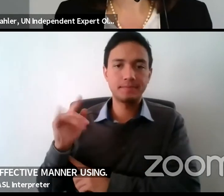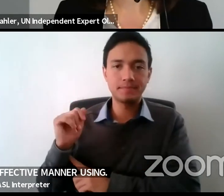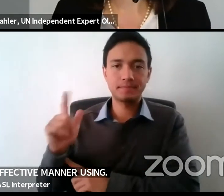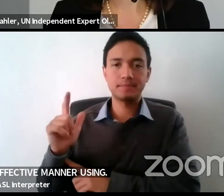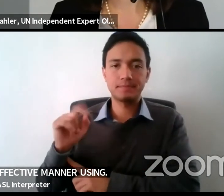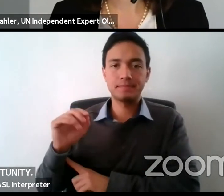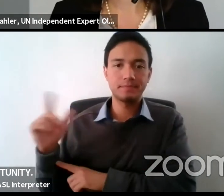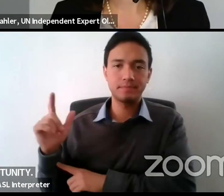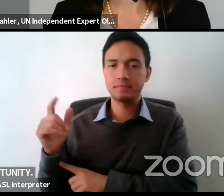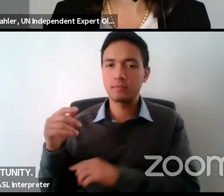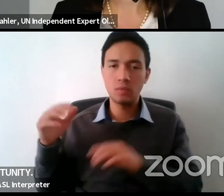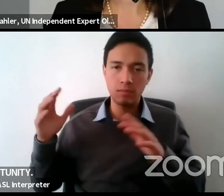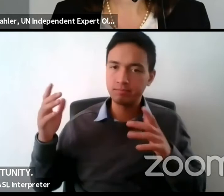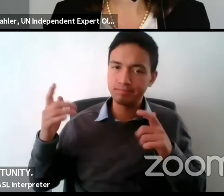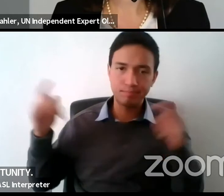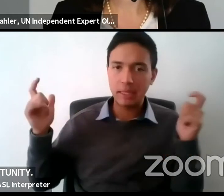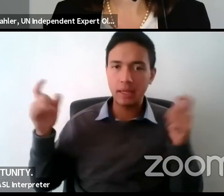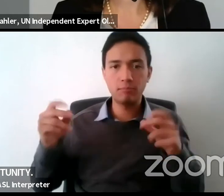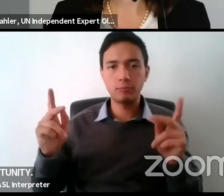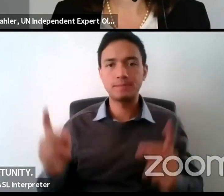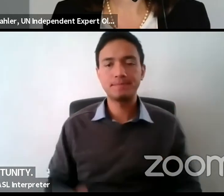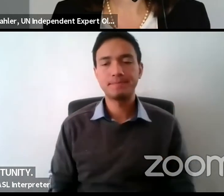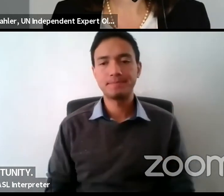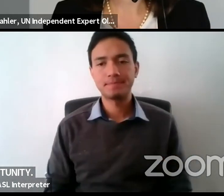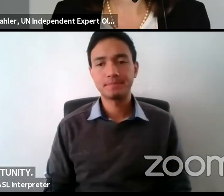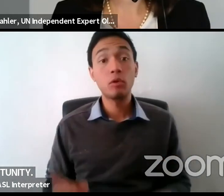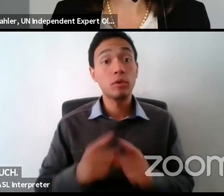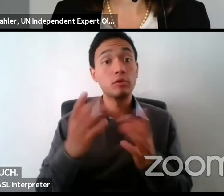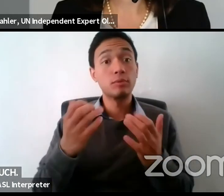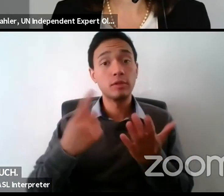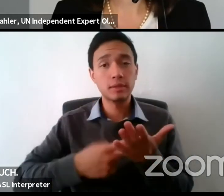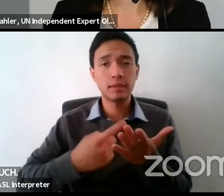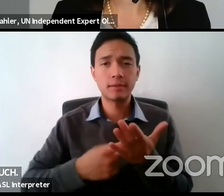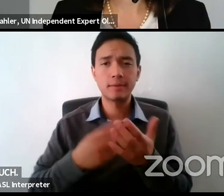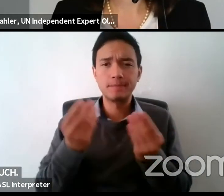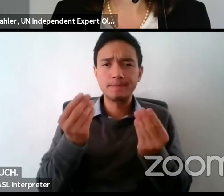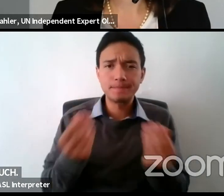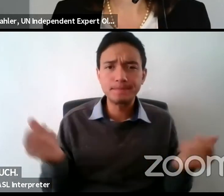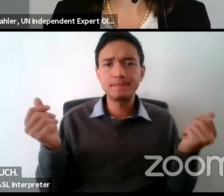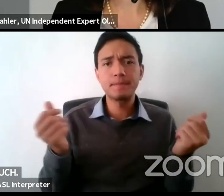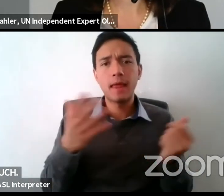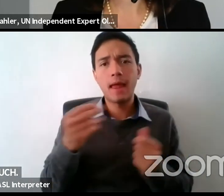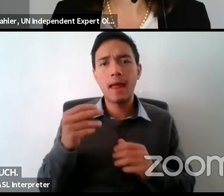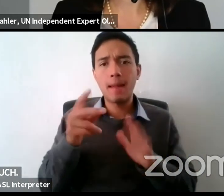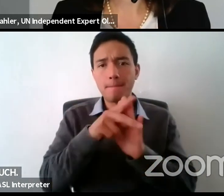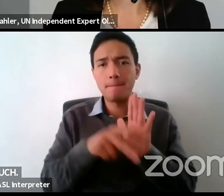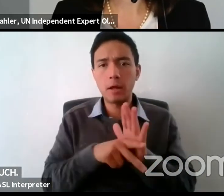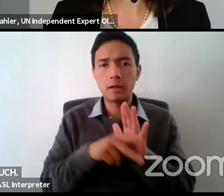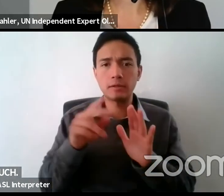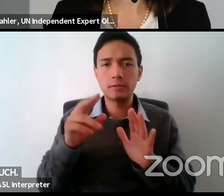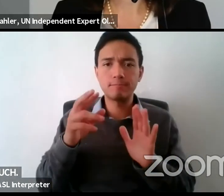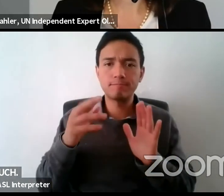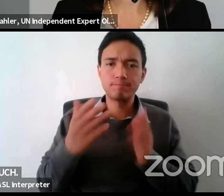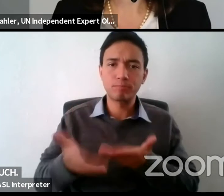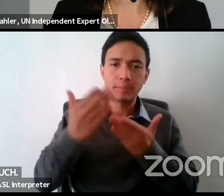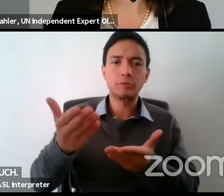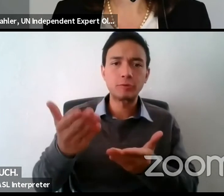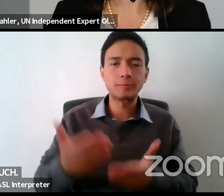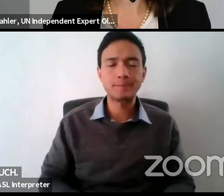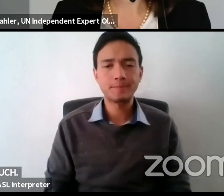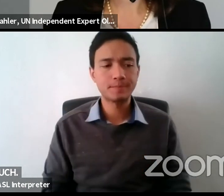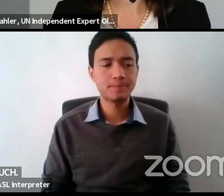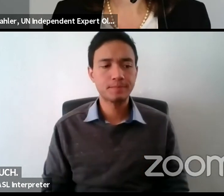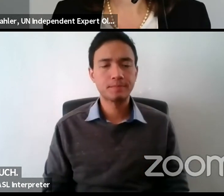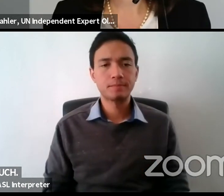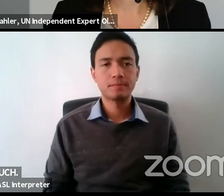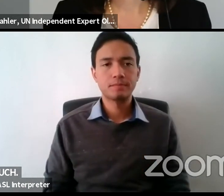Thank you so much, Rajendra. In this session, we also want to talk about solutions and policy recommendations. So I wondered if we